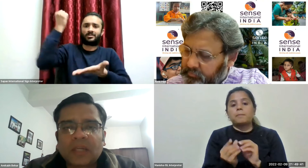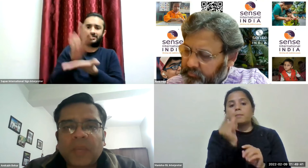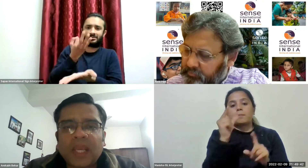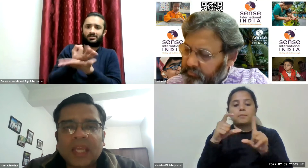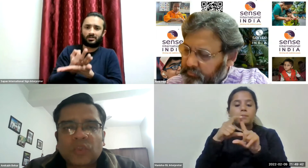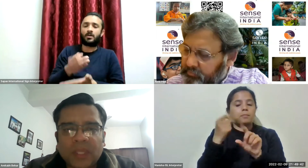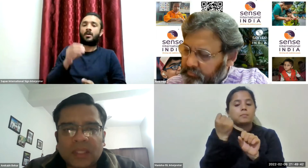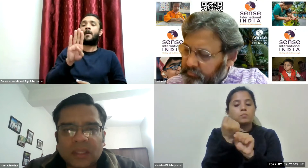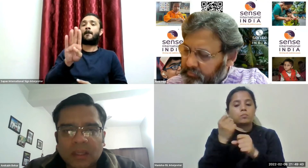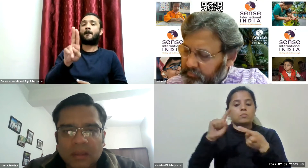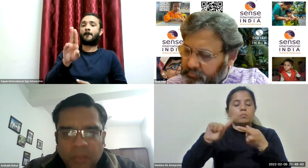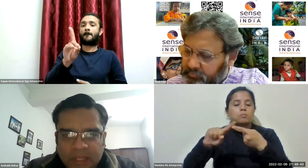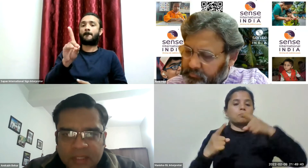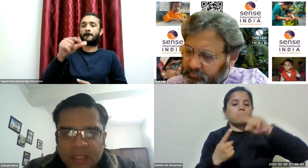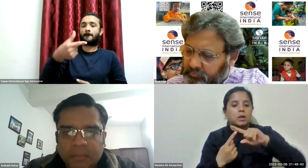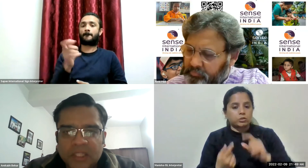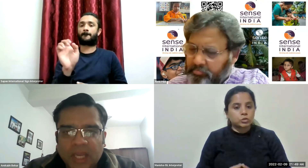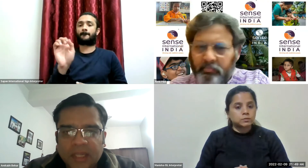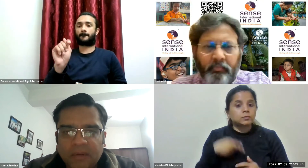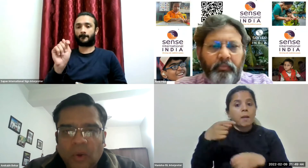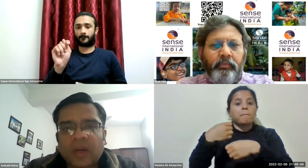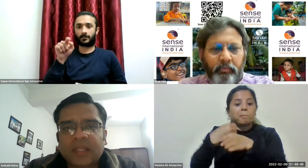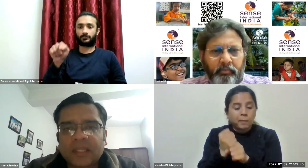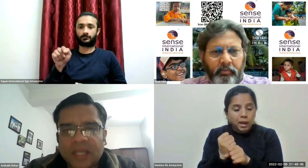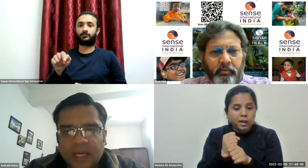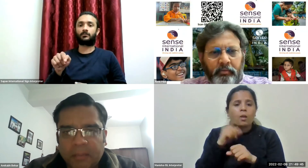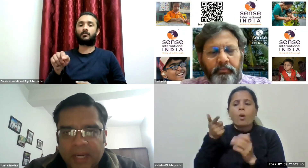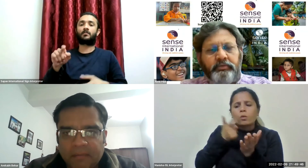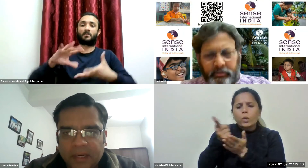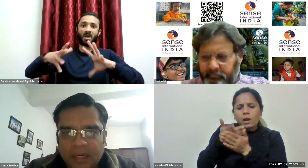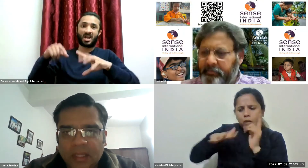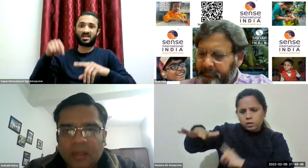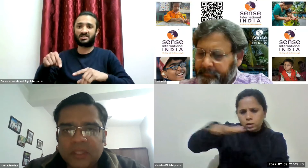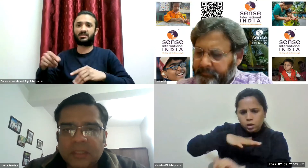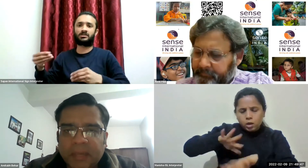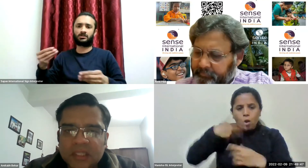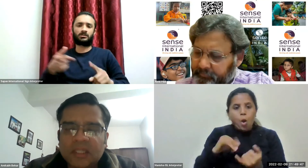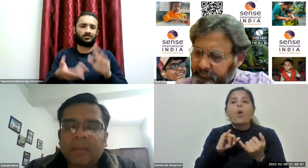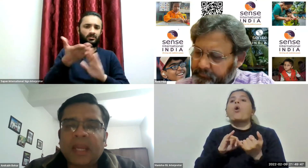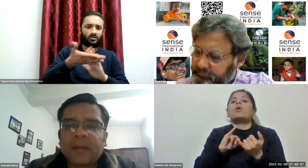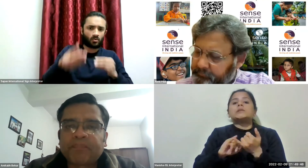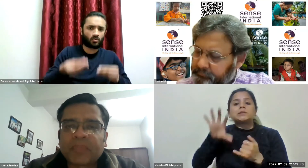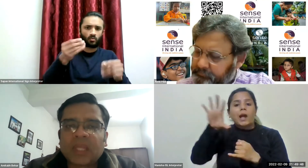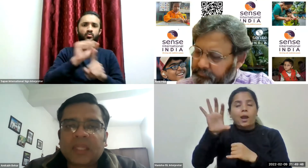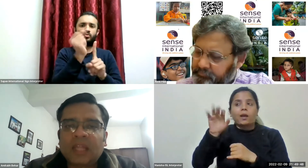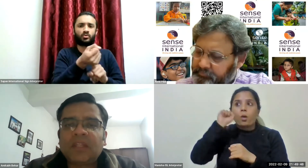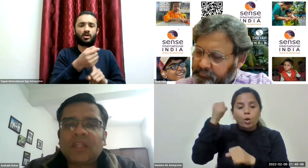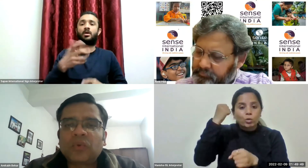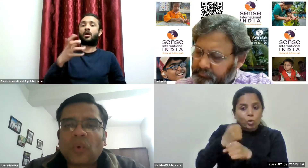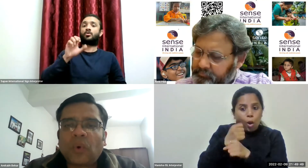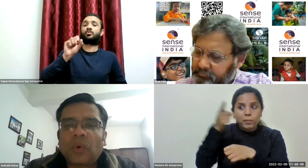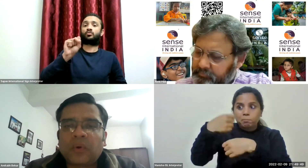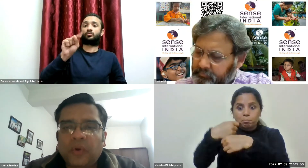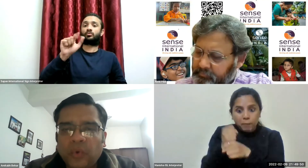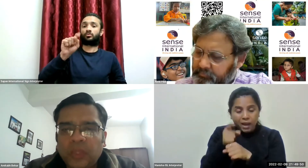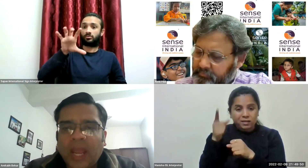important that we engage with, whether it's at the panchayat level or at the state government level. Once the budgets are made, then we